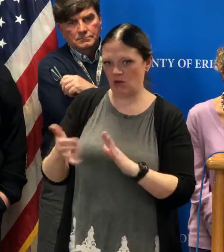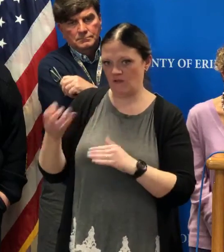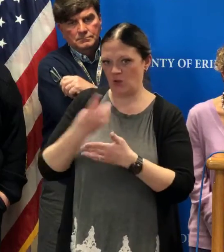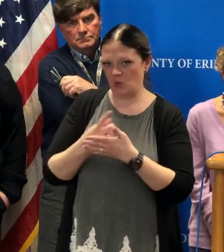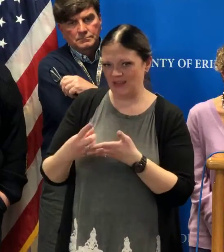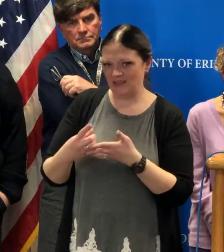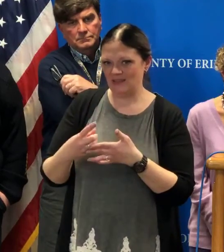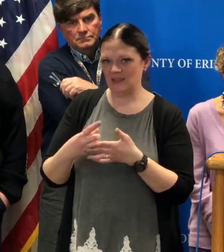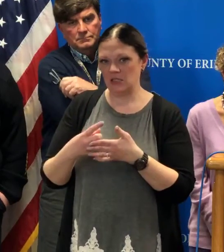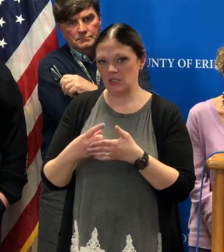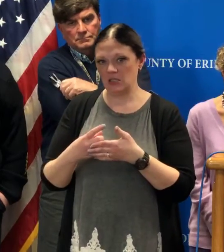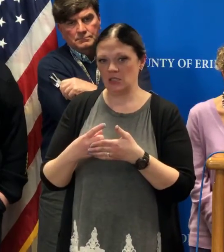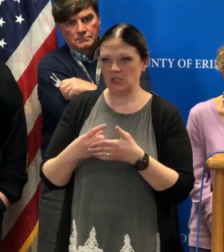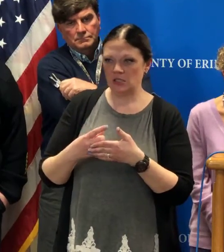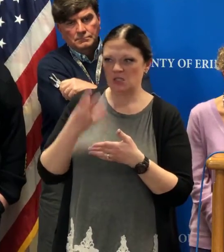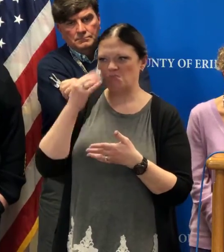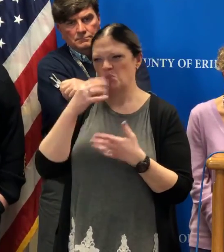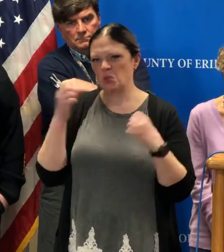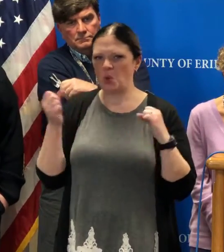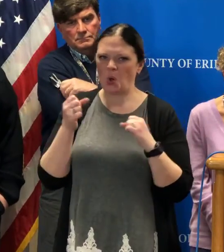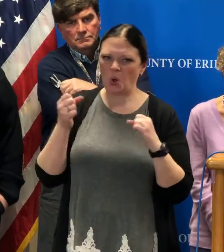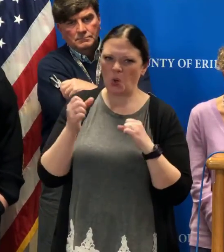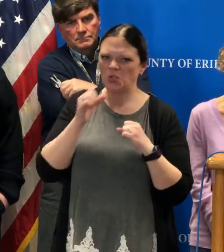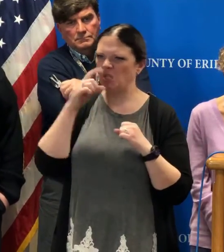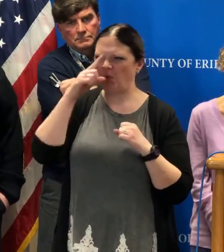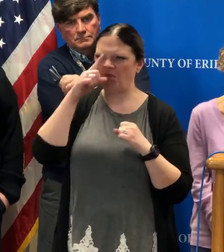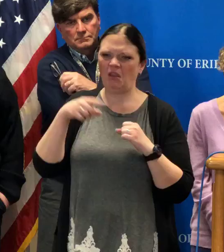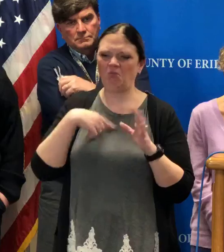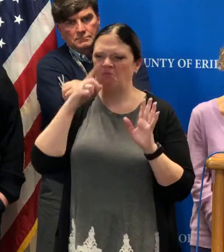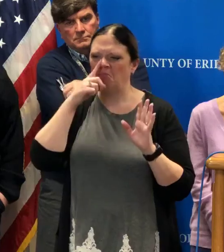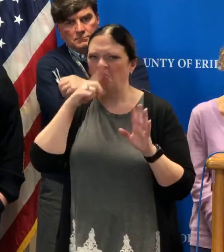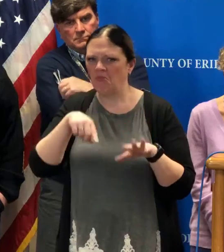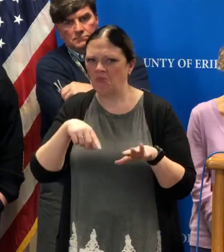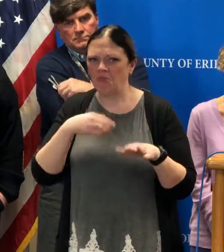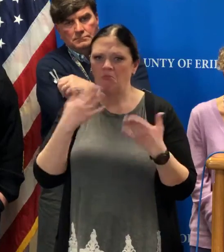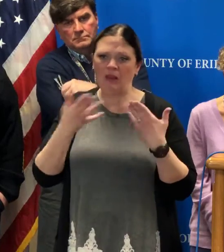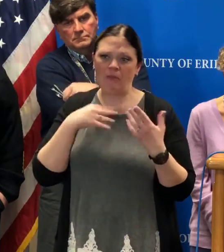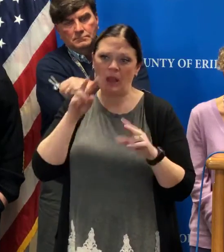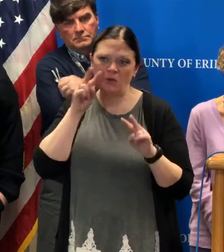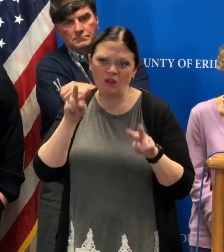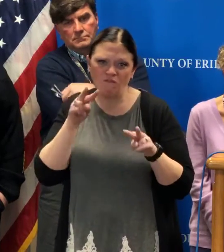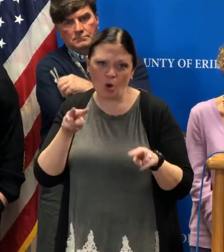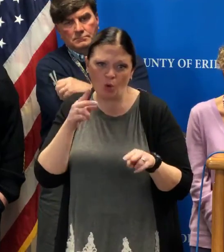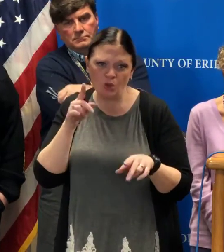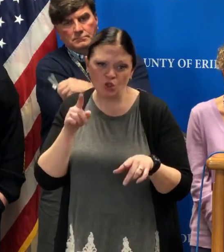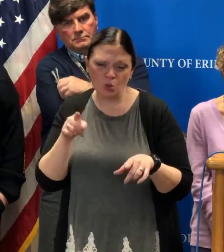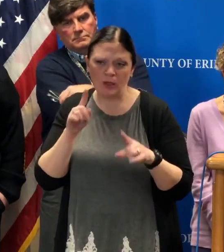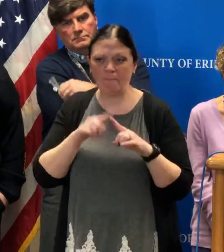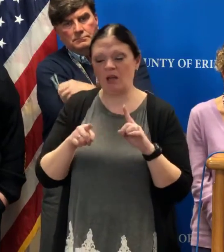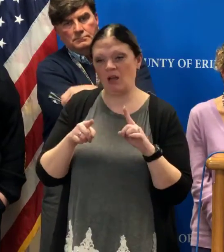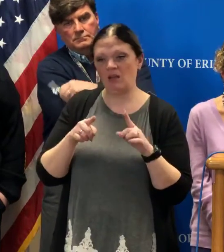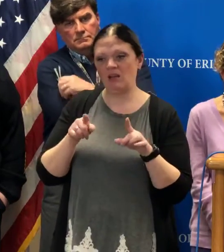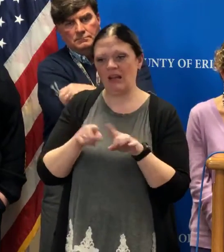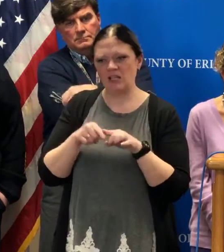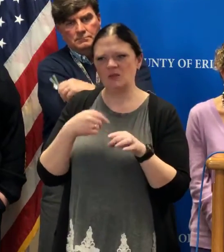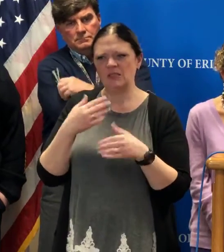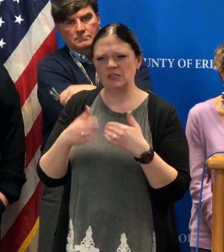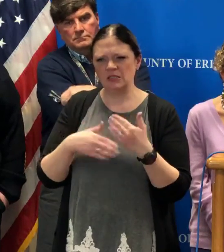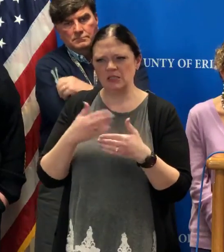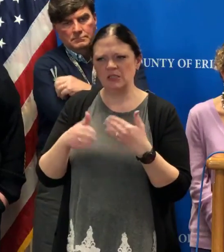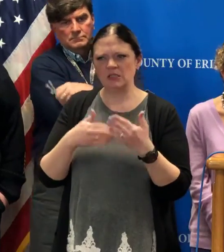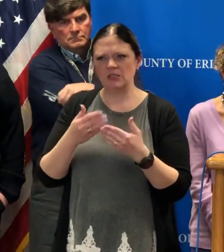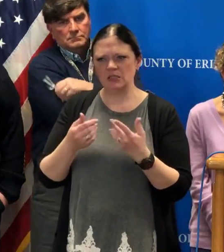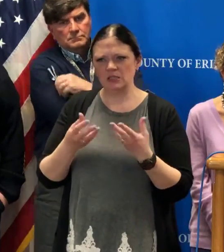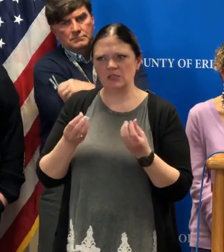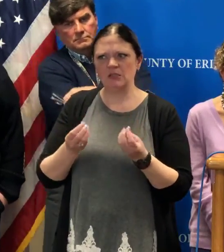weeks, it was pretty cold out to get anyone would find it. I might have looked forward to it. But as we progress here into warmer